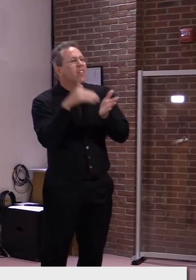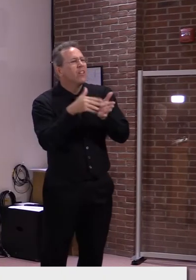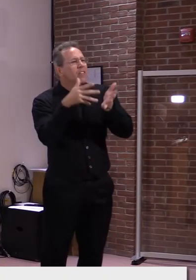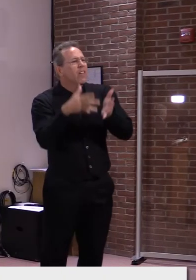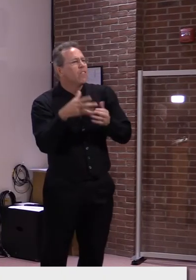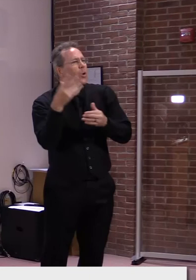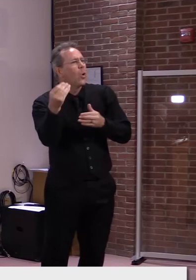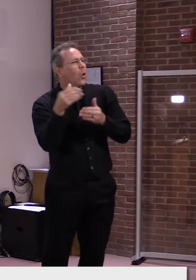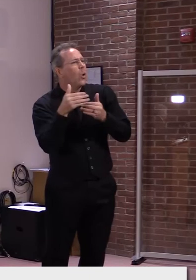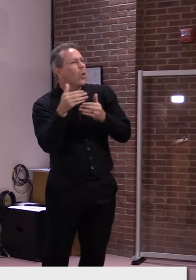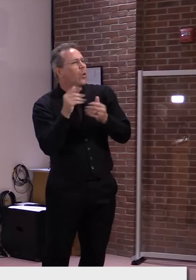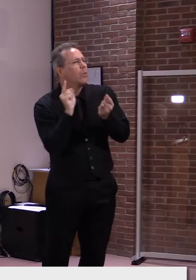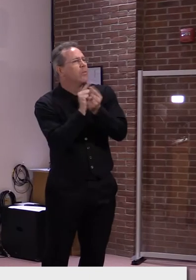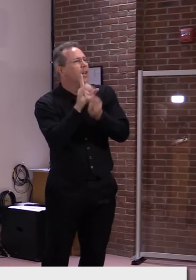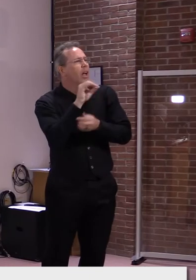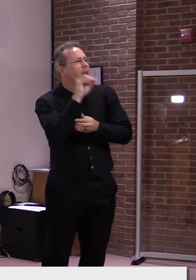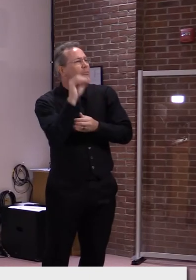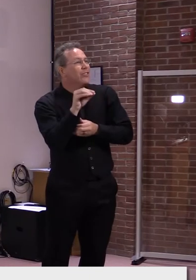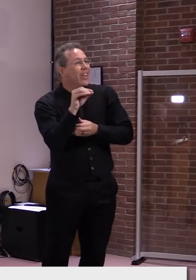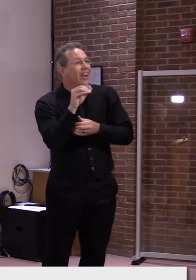to believe that there isn't going